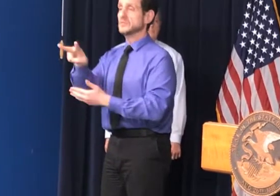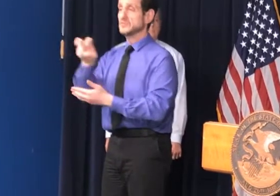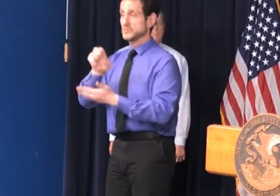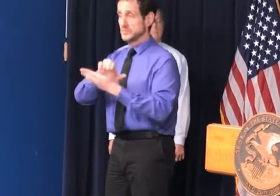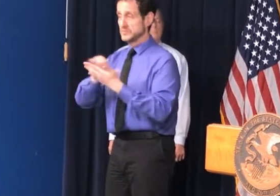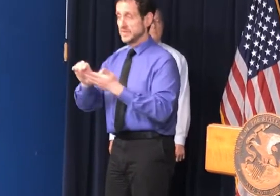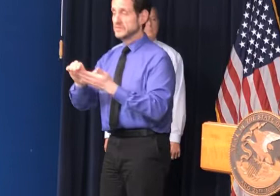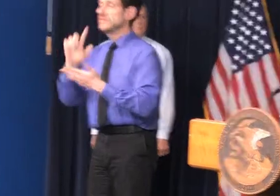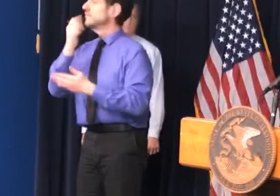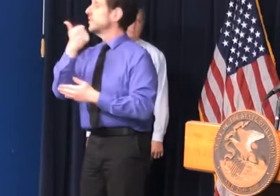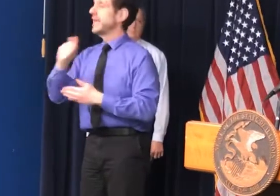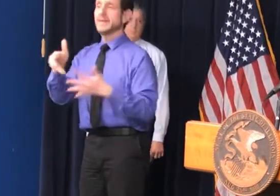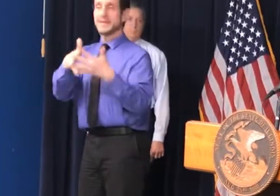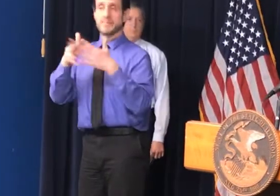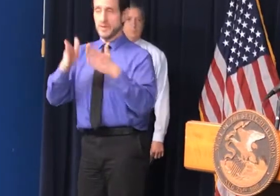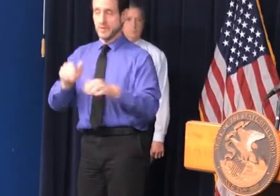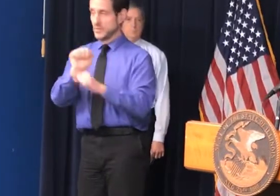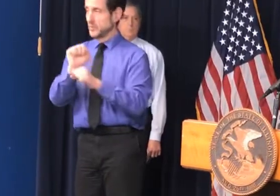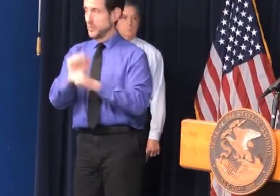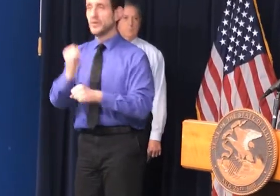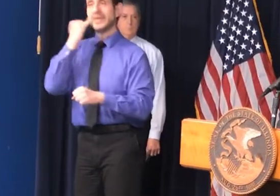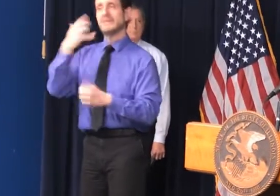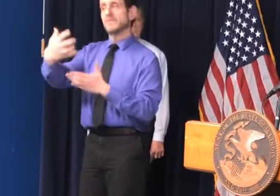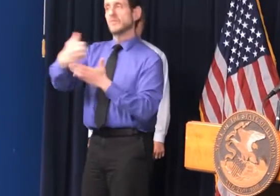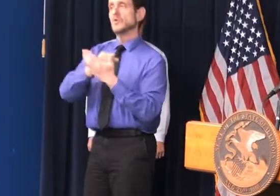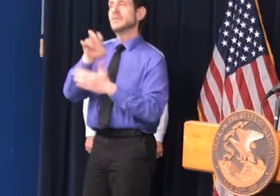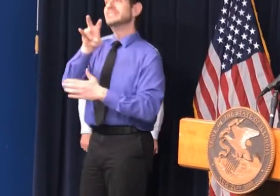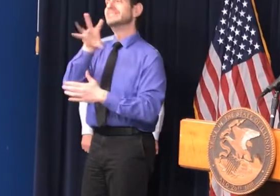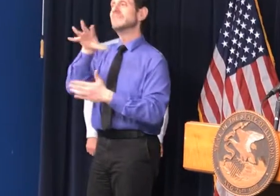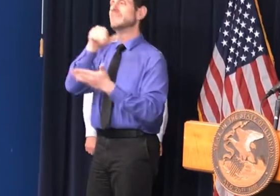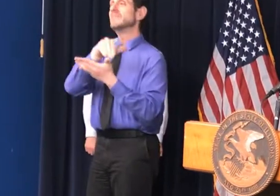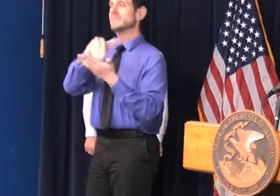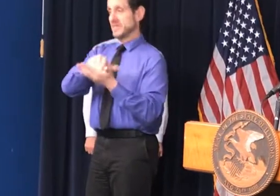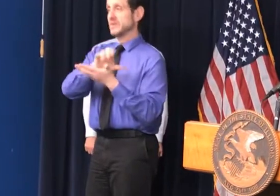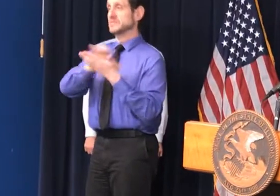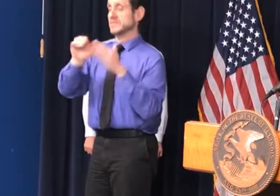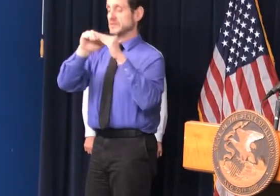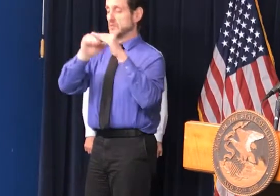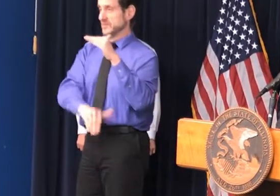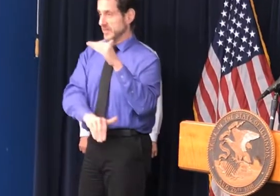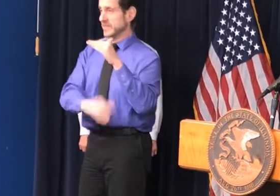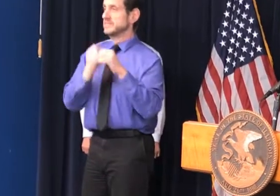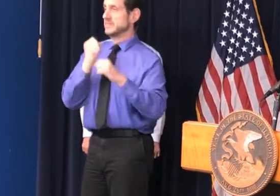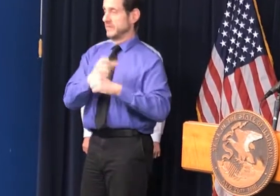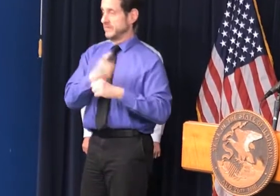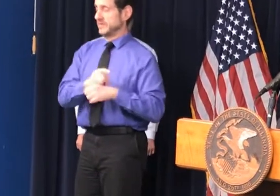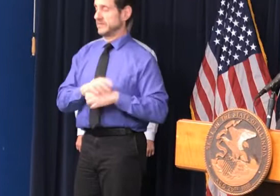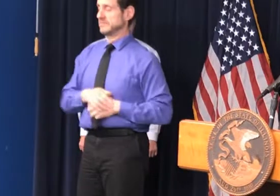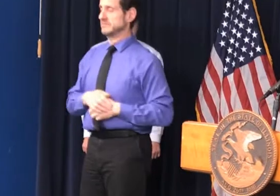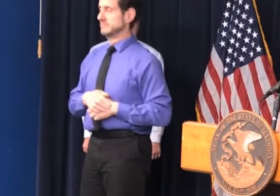$1,200 to every American worker who makes under $75,000 annually, with